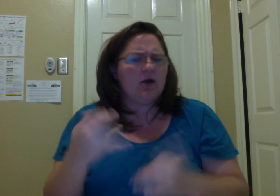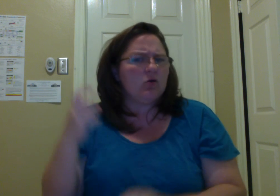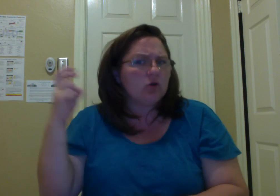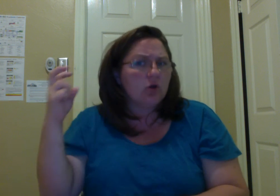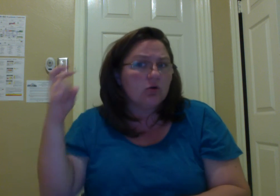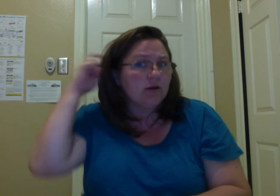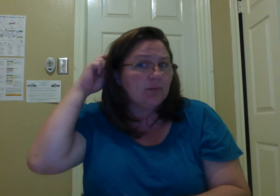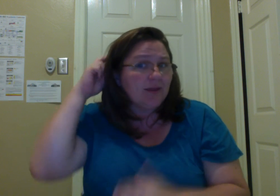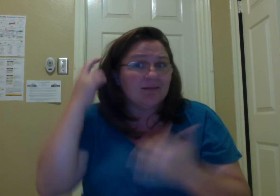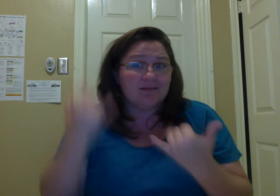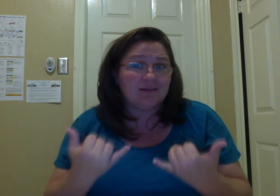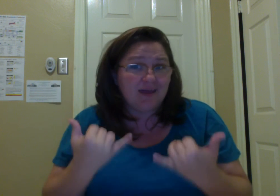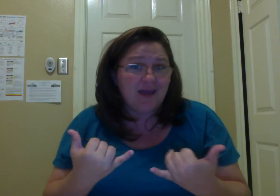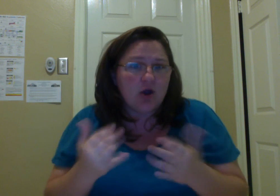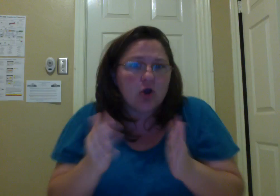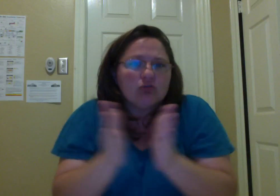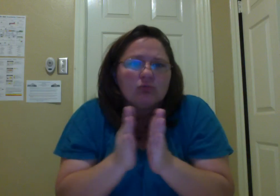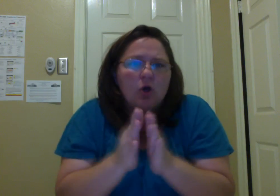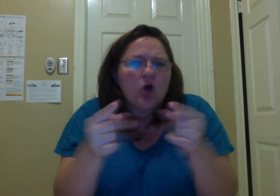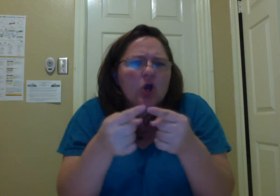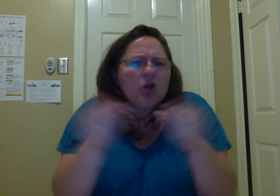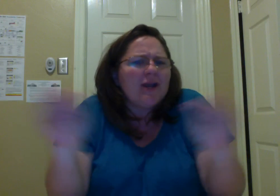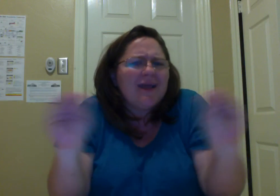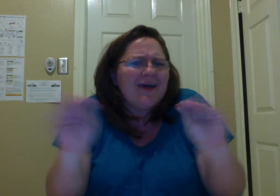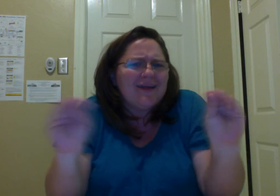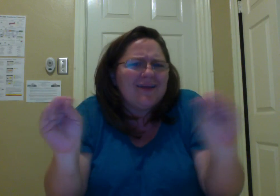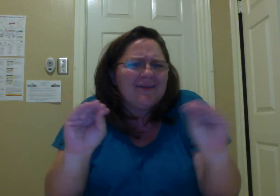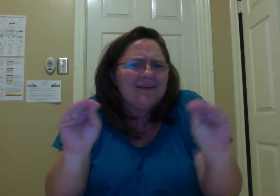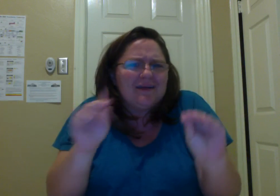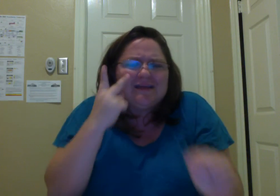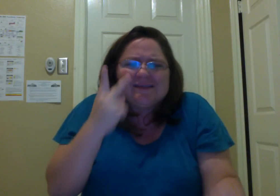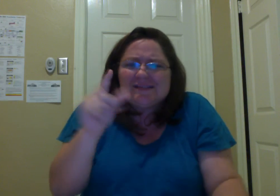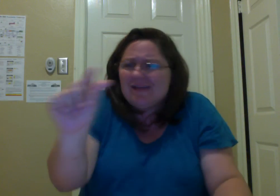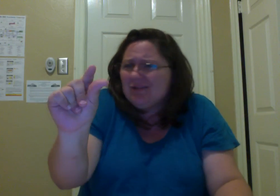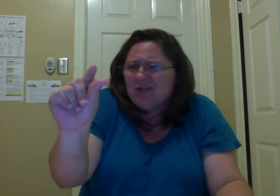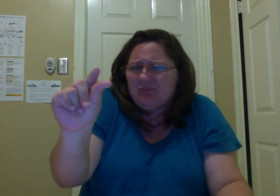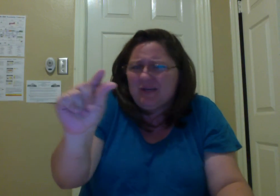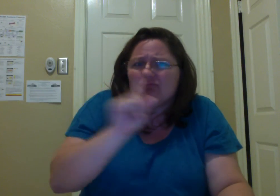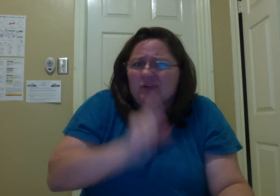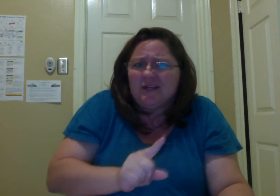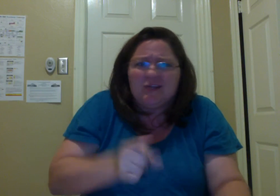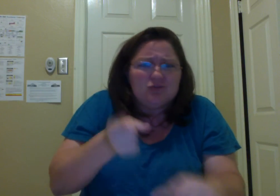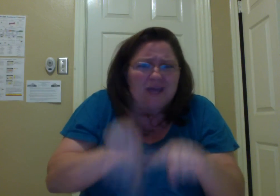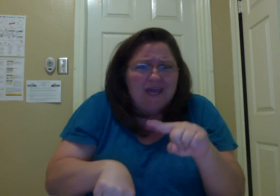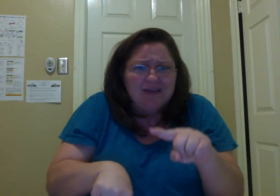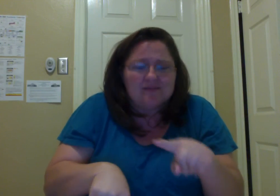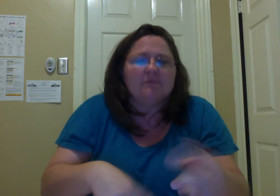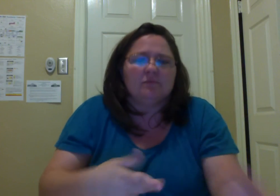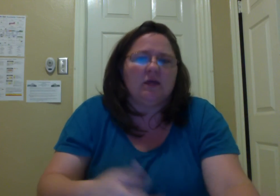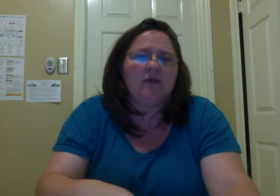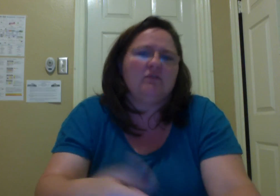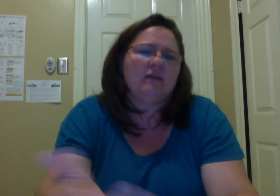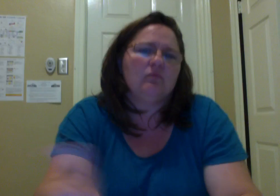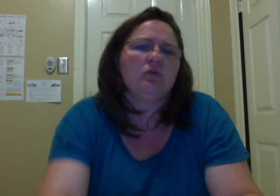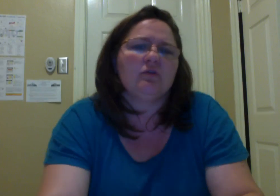Now, cochlear implants today are small, hurt none. See, a little bit, really, you can't. Okay, so that's when you're